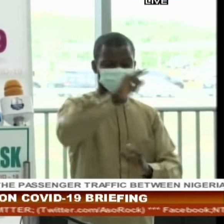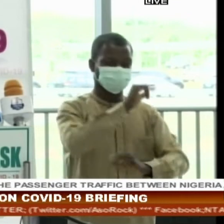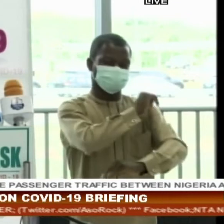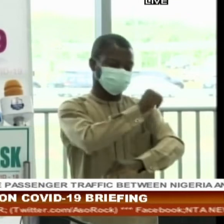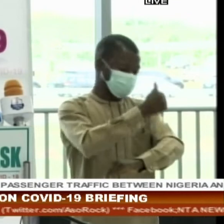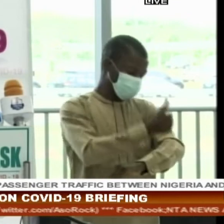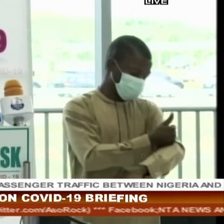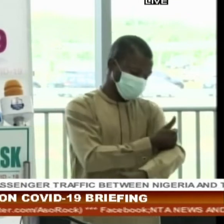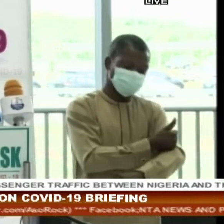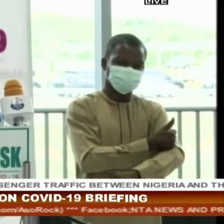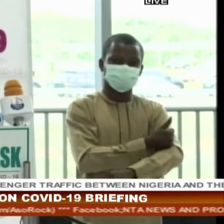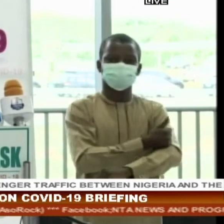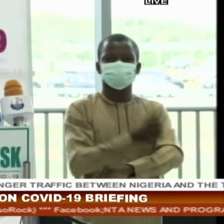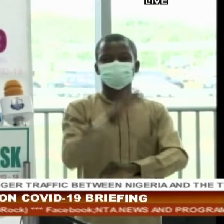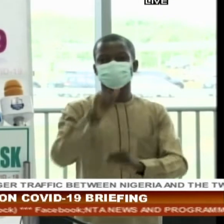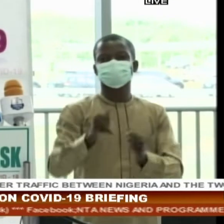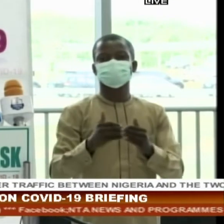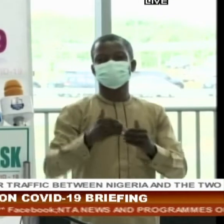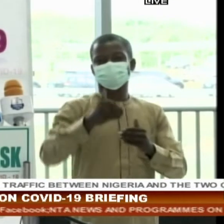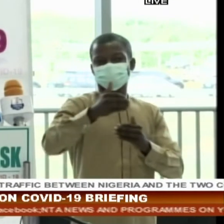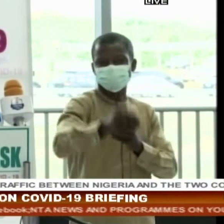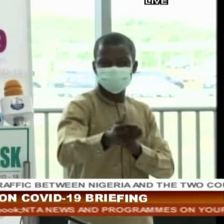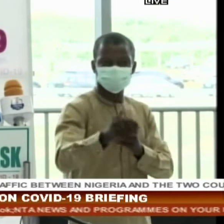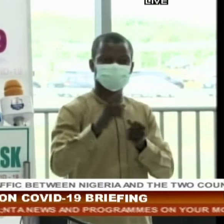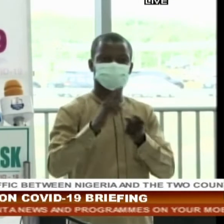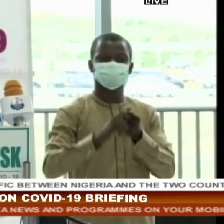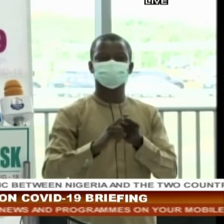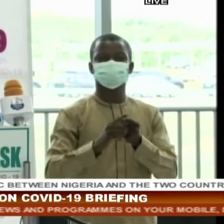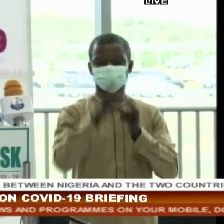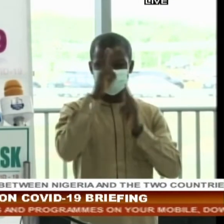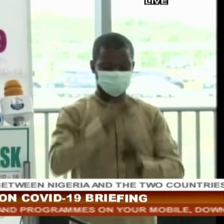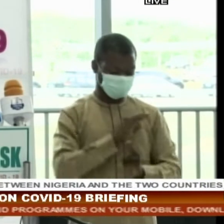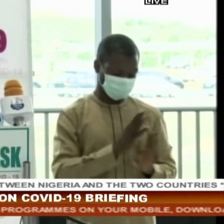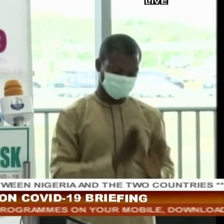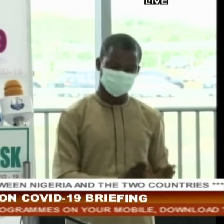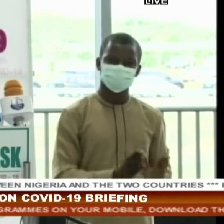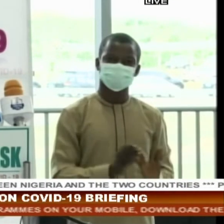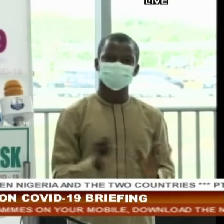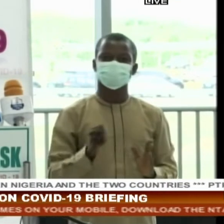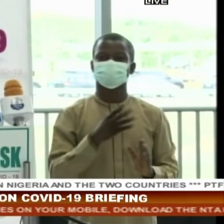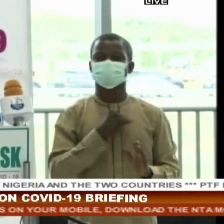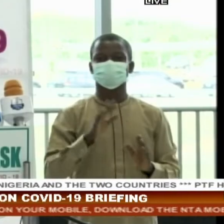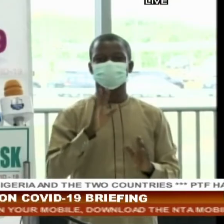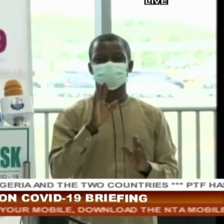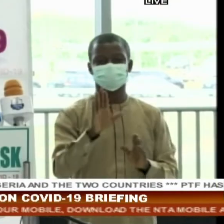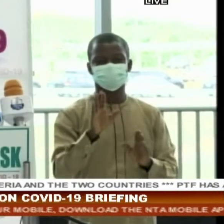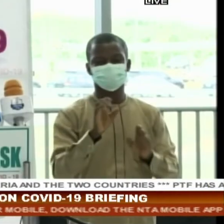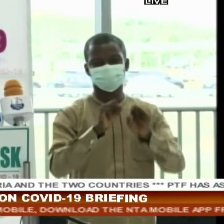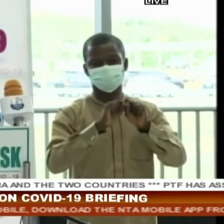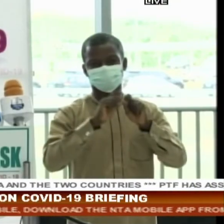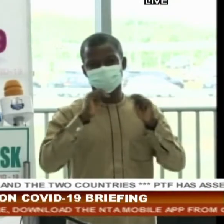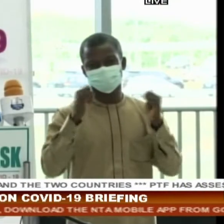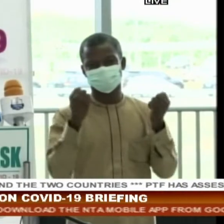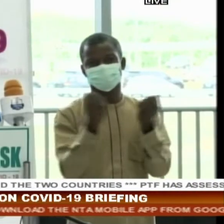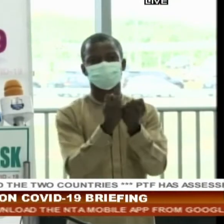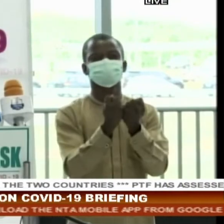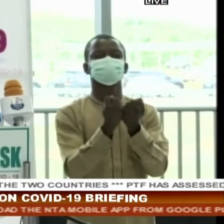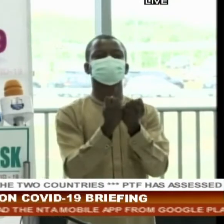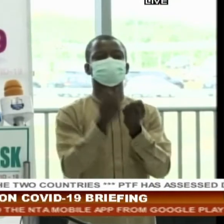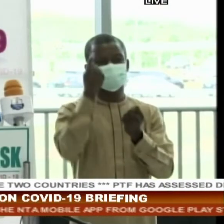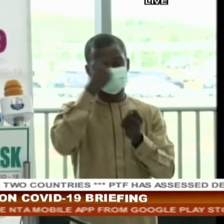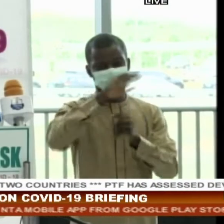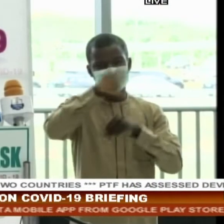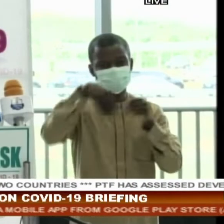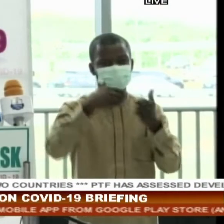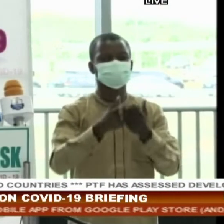Authority and by extension the Minister and his team for the great job that they have done